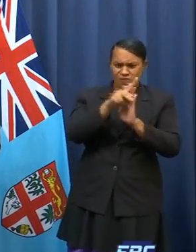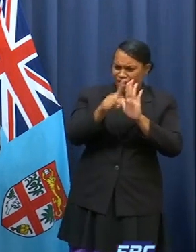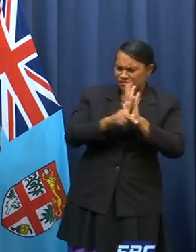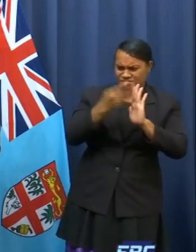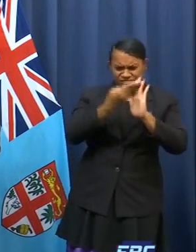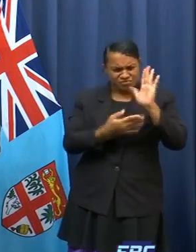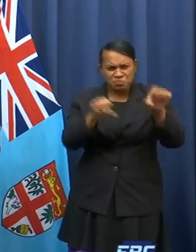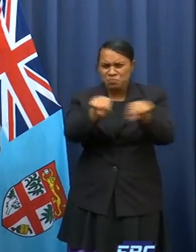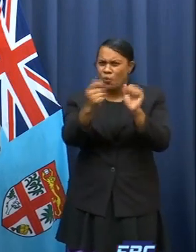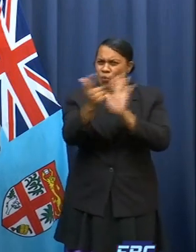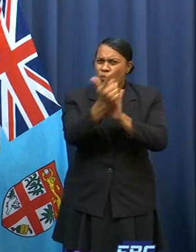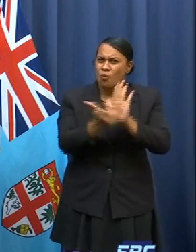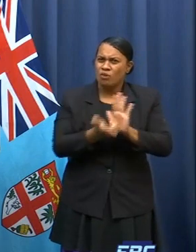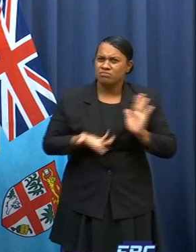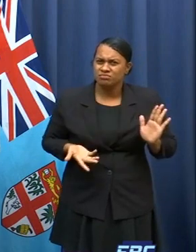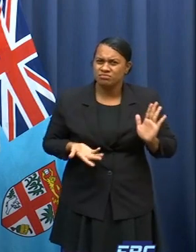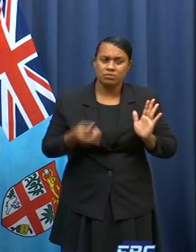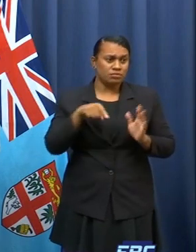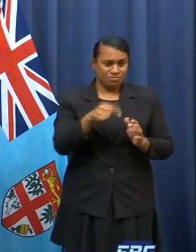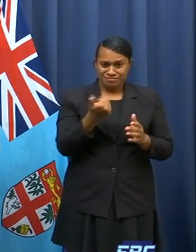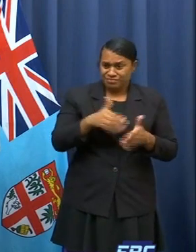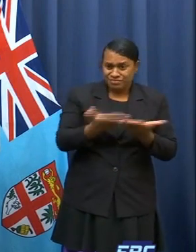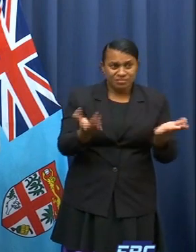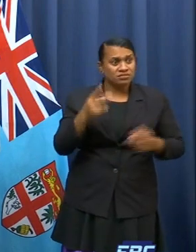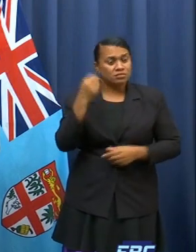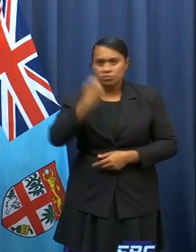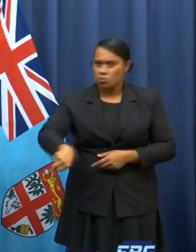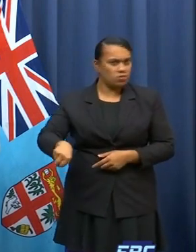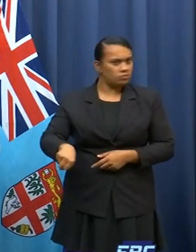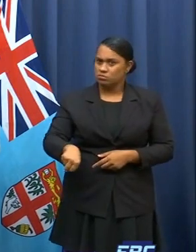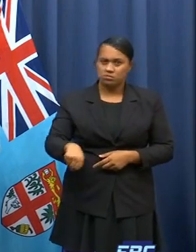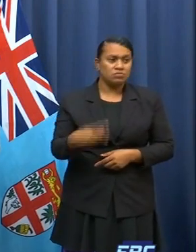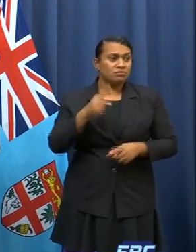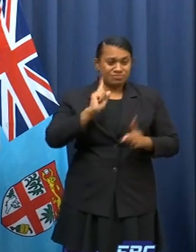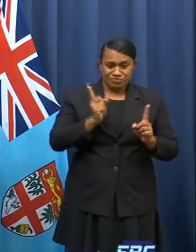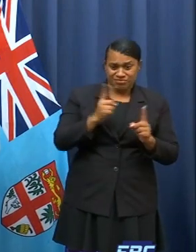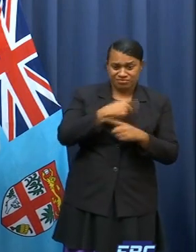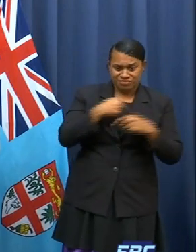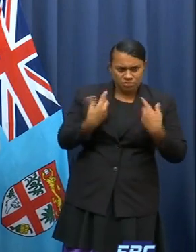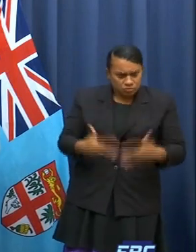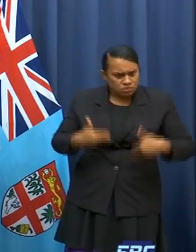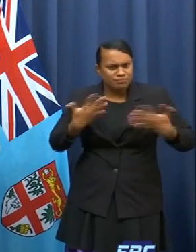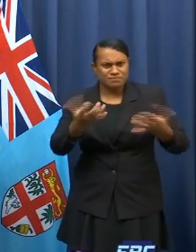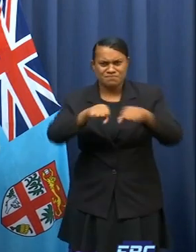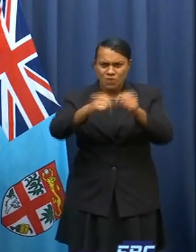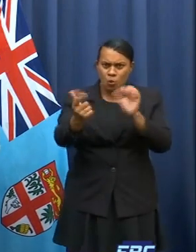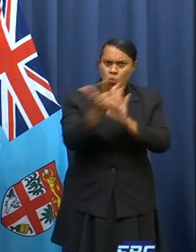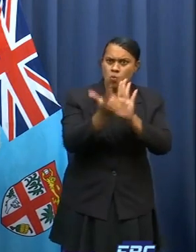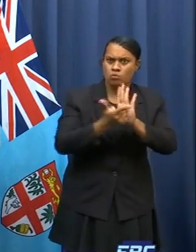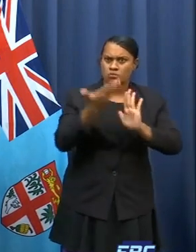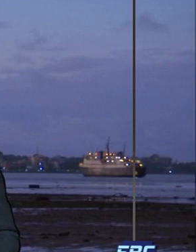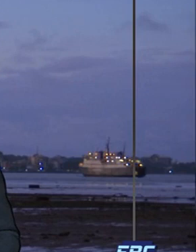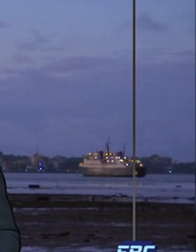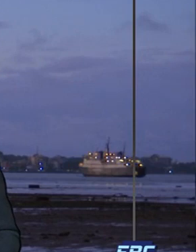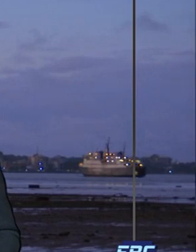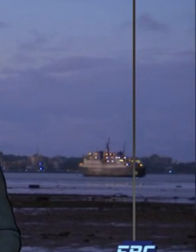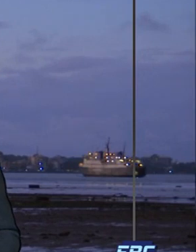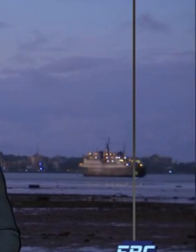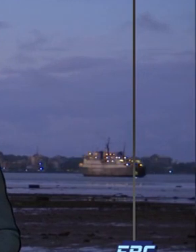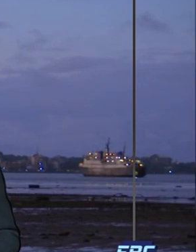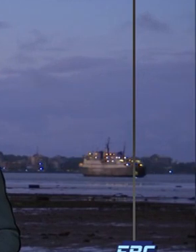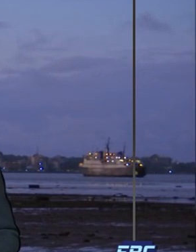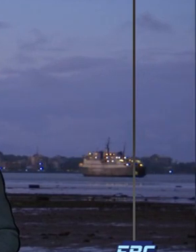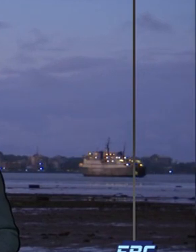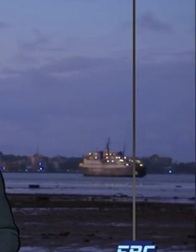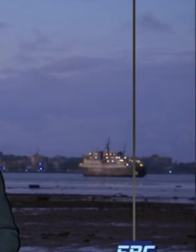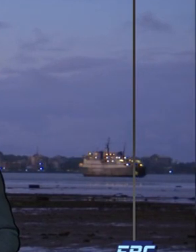you all that there will be no exceptions be made, not when we're dealing with the issue of life or death. The Prime